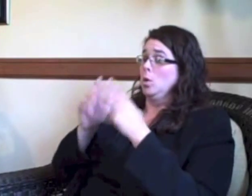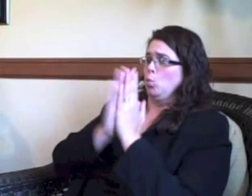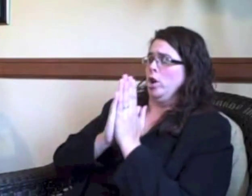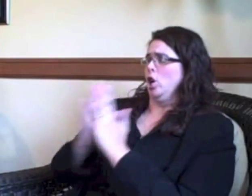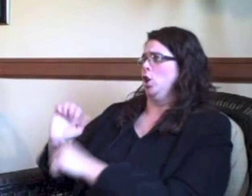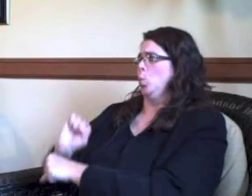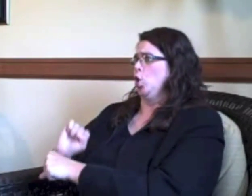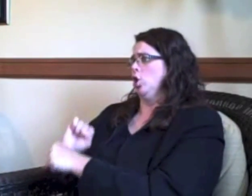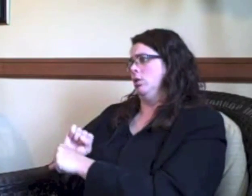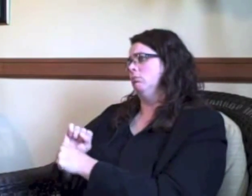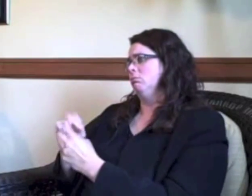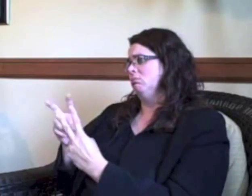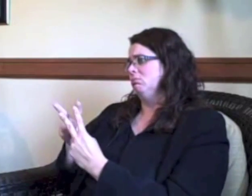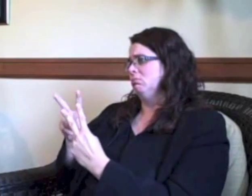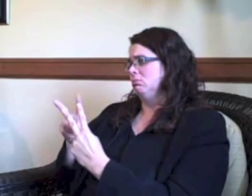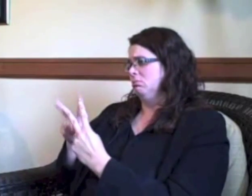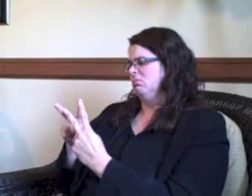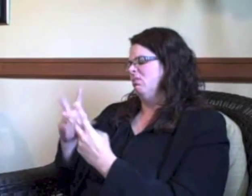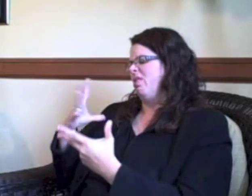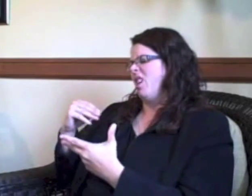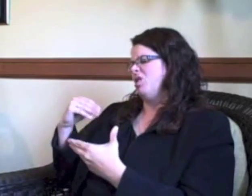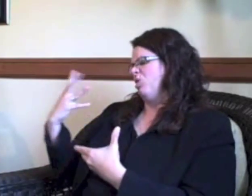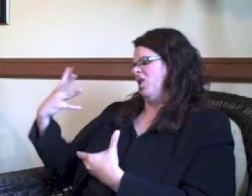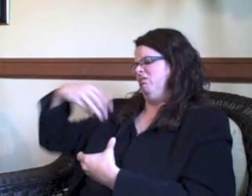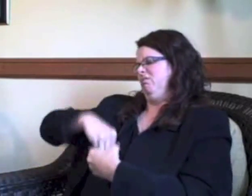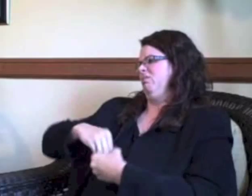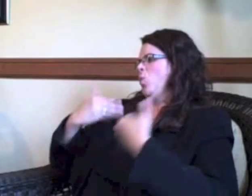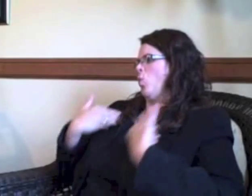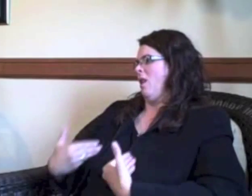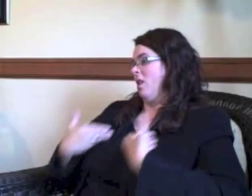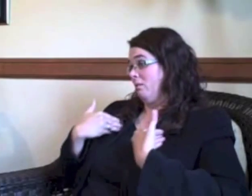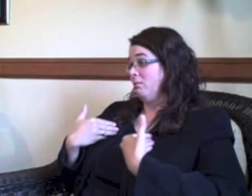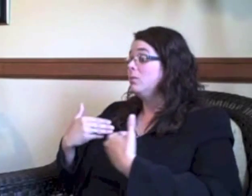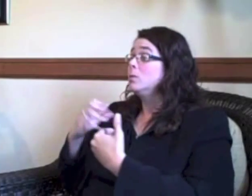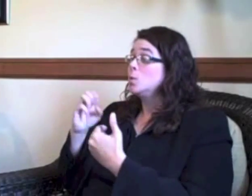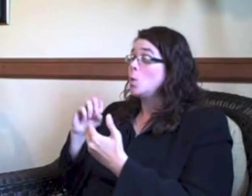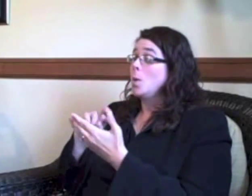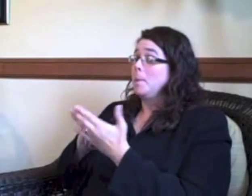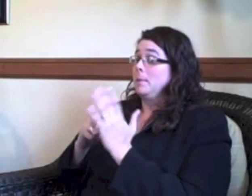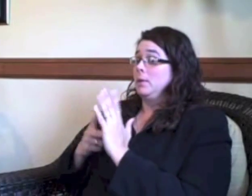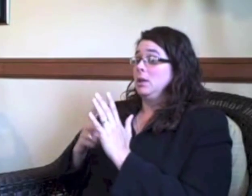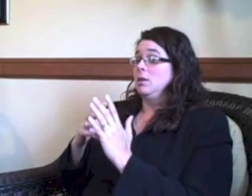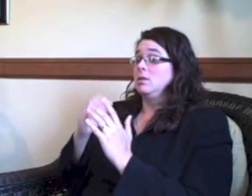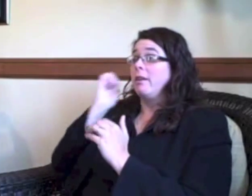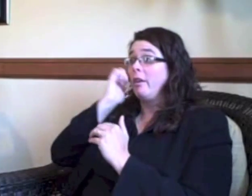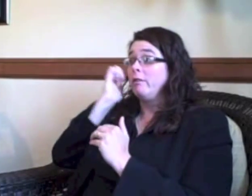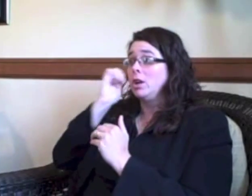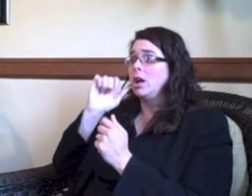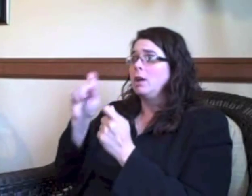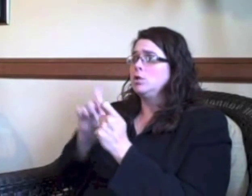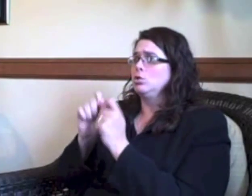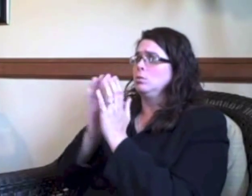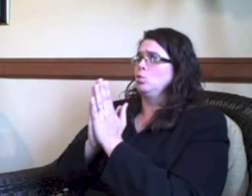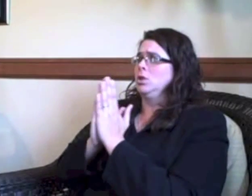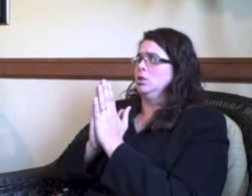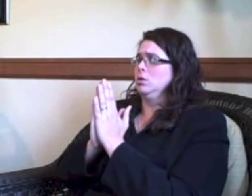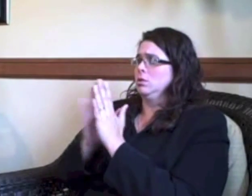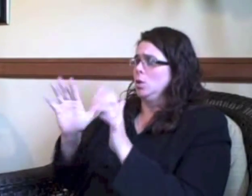Well, I'm involved in a couple of different things: prayer and my job, work. I